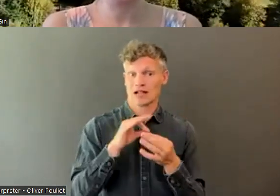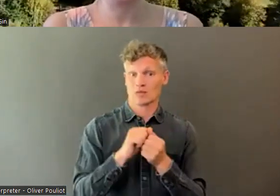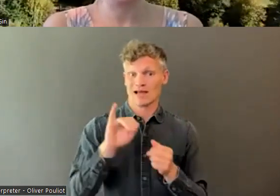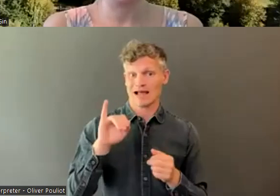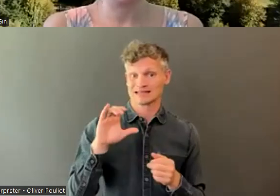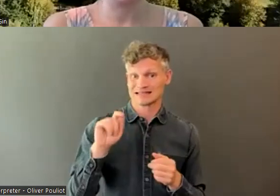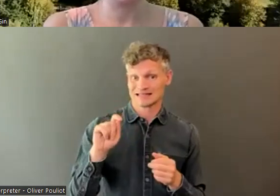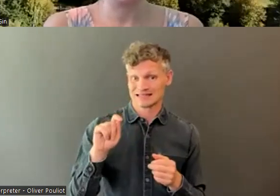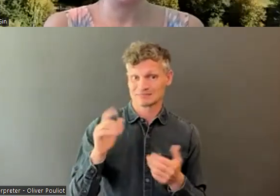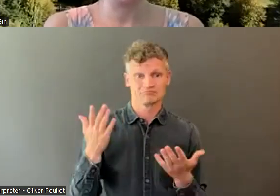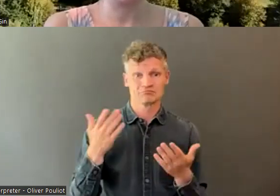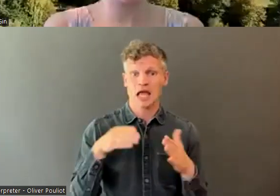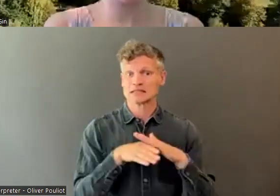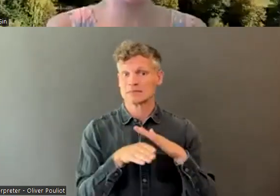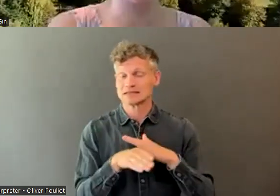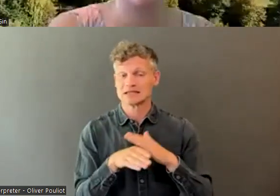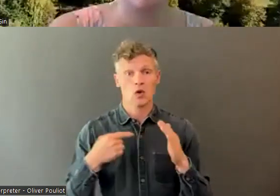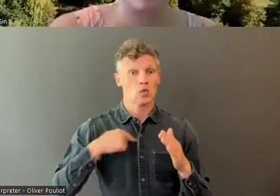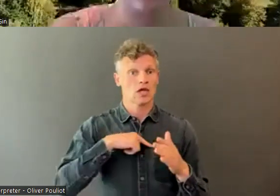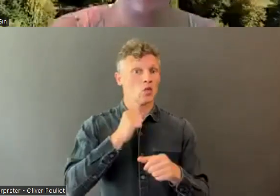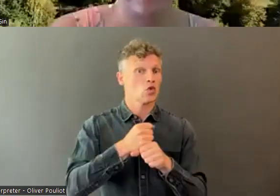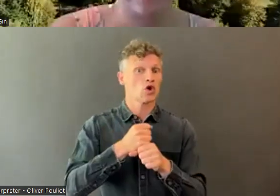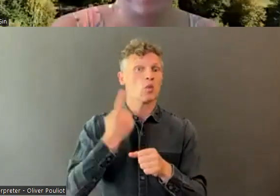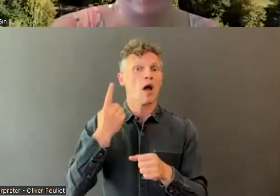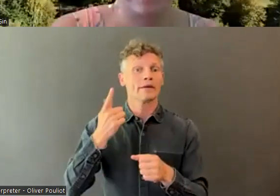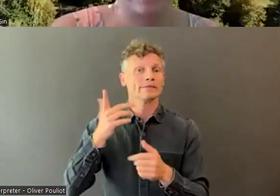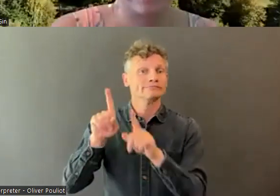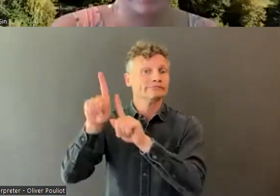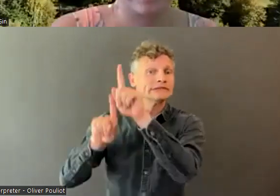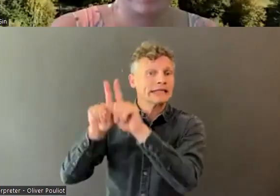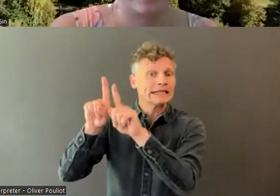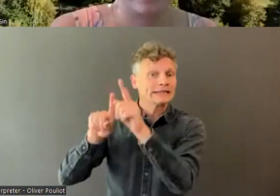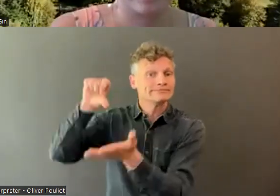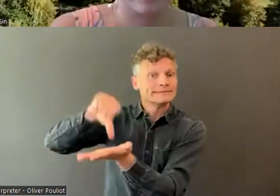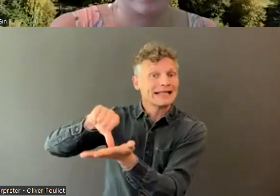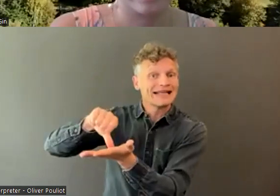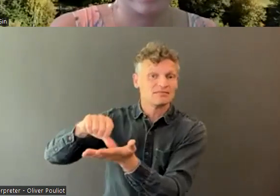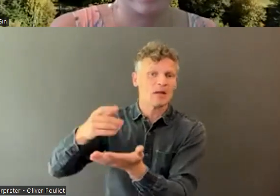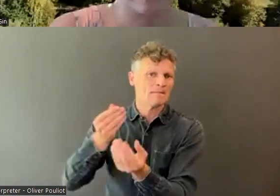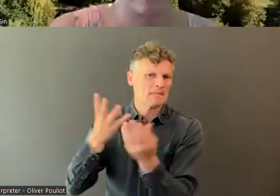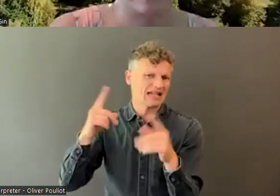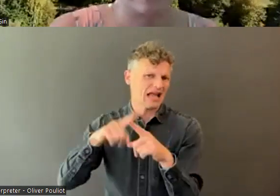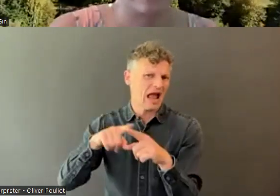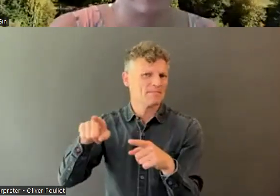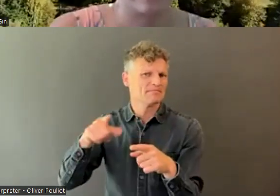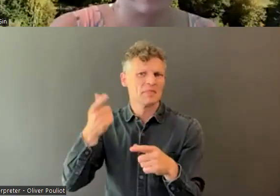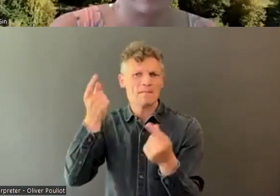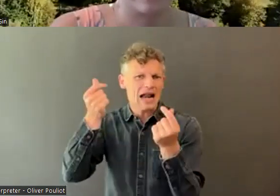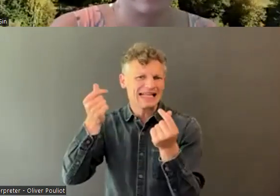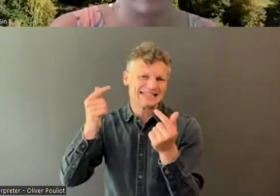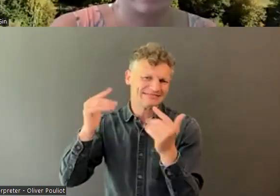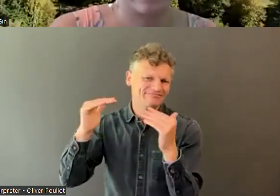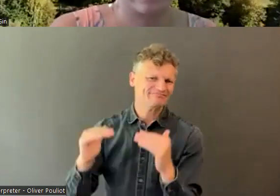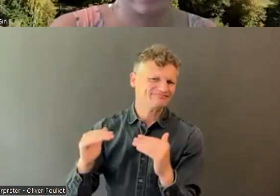city, in many cases, a low-income city, and show them ways in which they could build that business